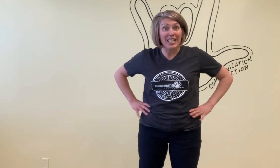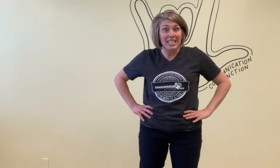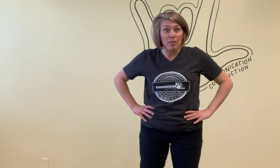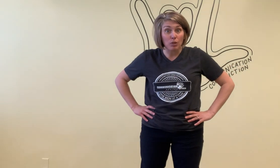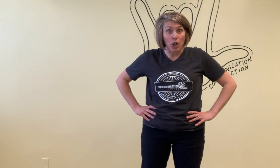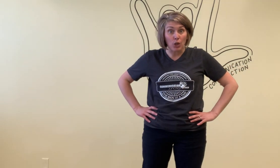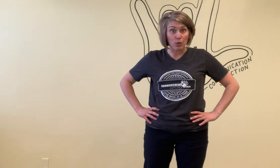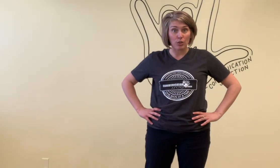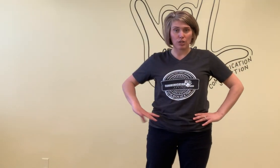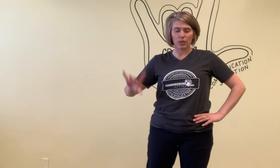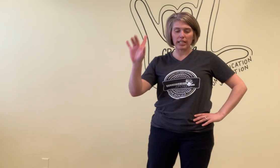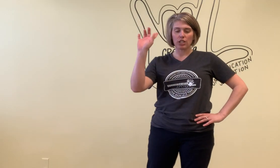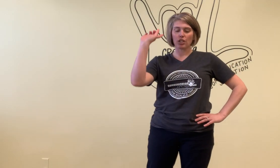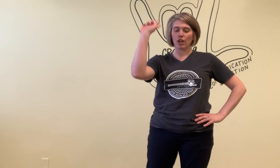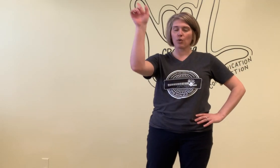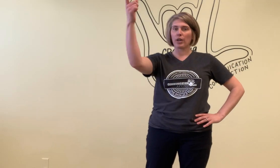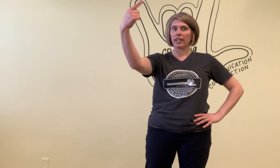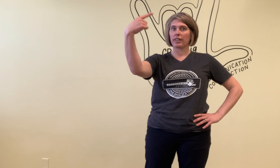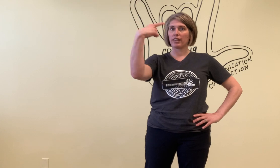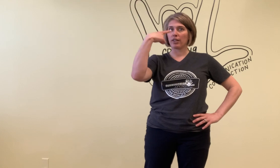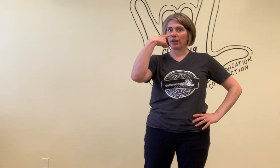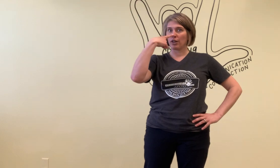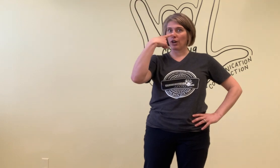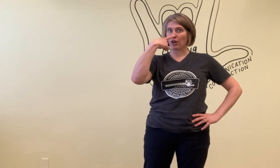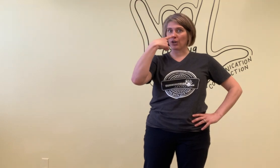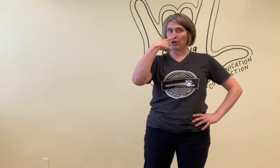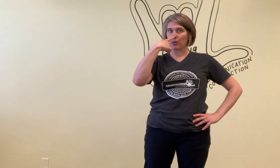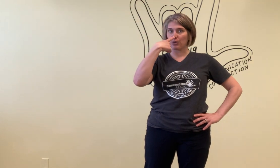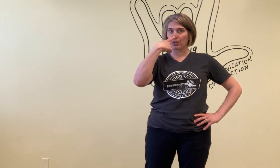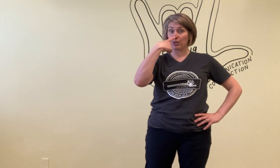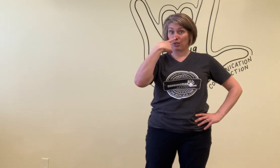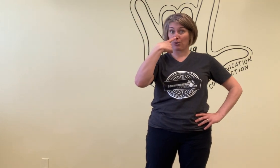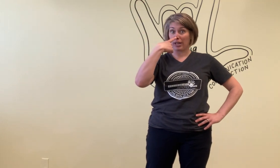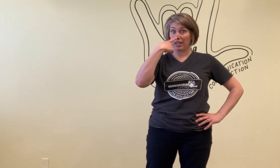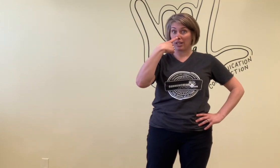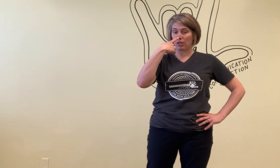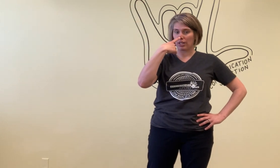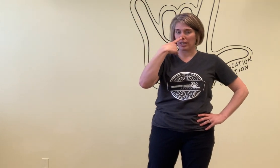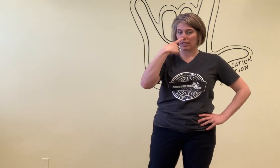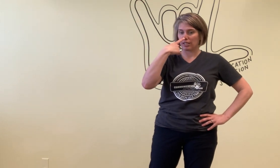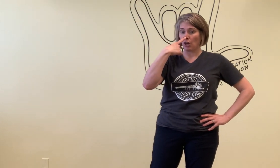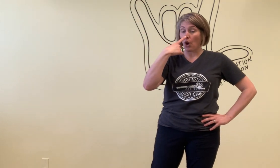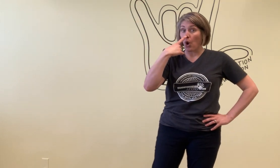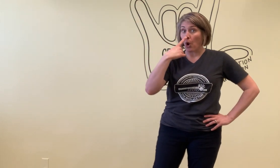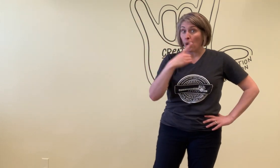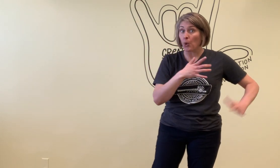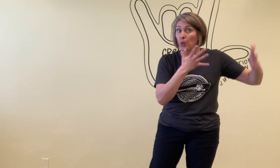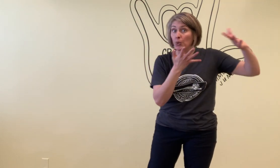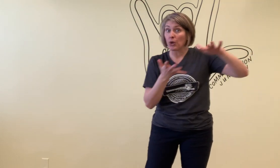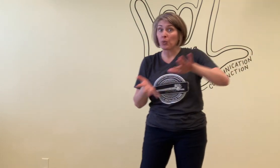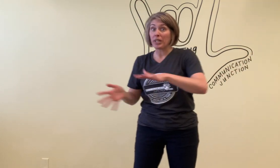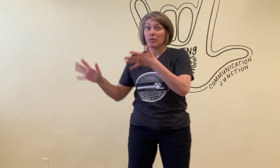wind blows. So let's start with our nose. You ready? It goes like this. Oh, the wind